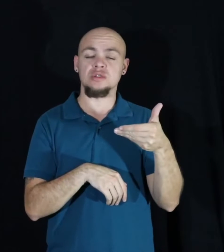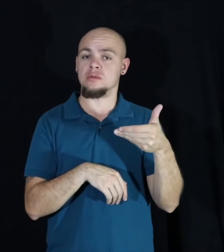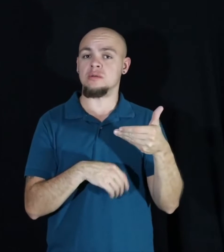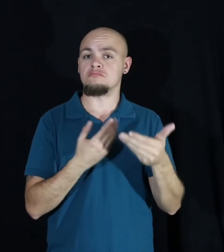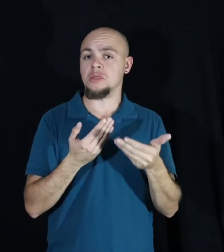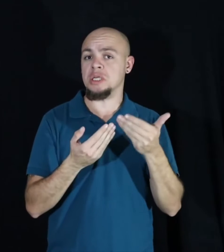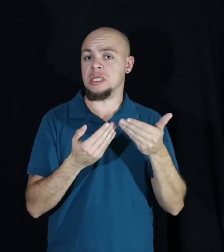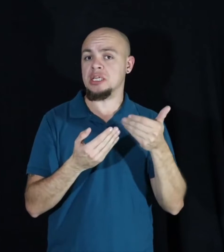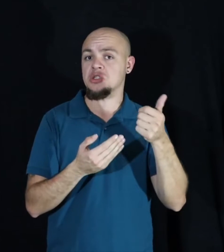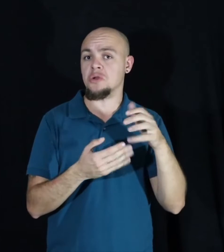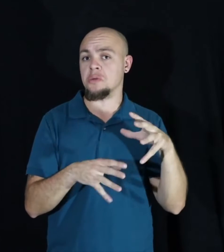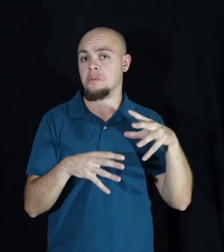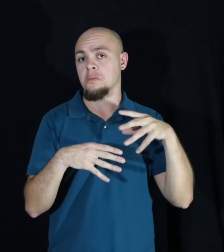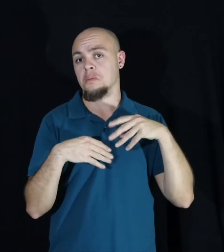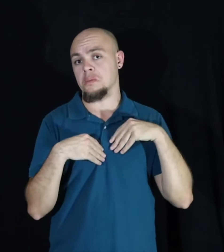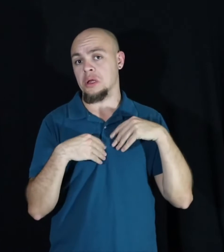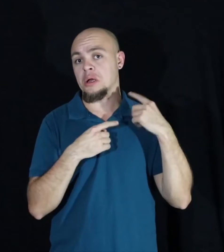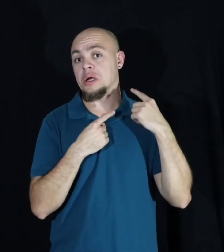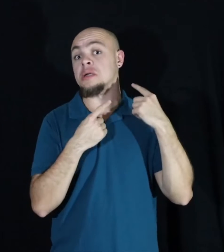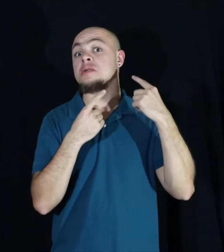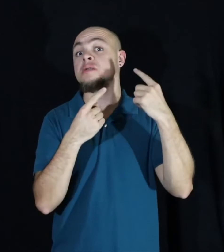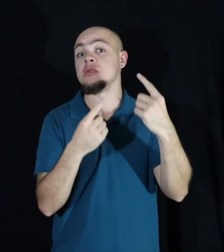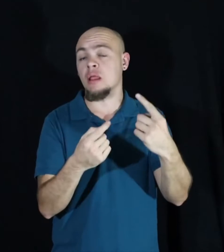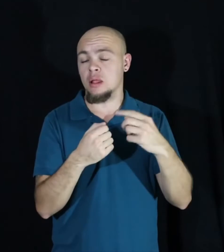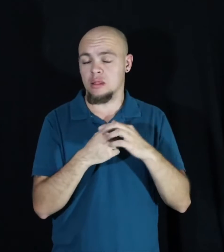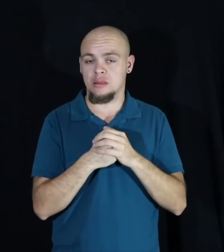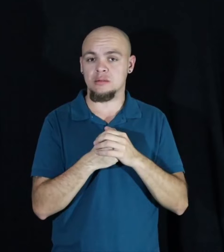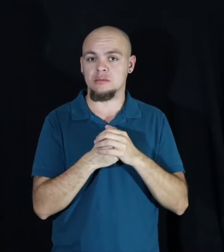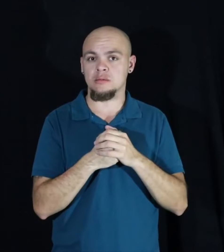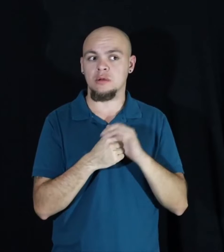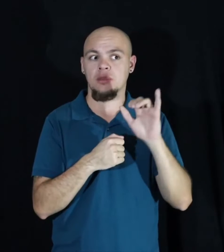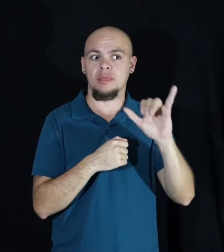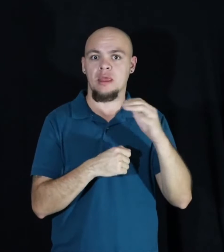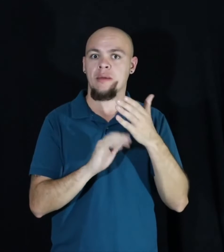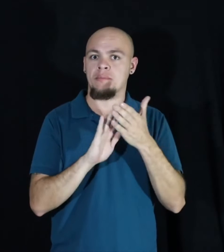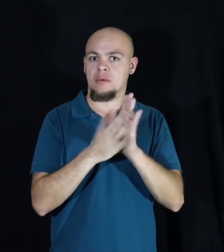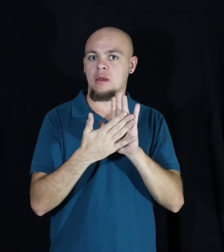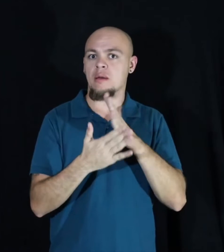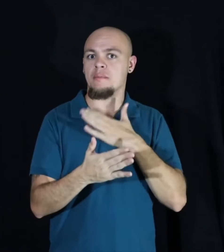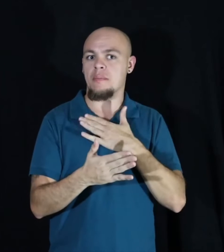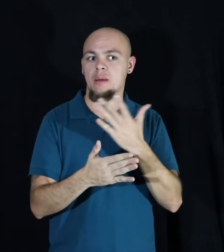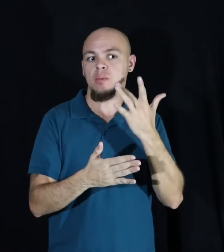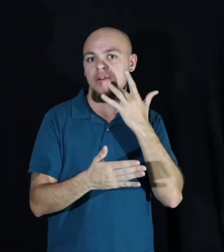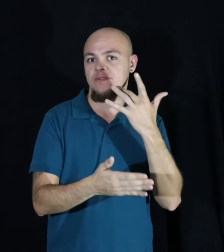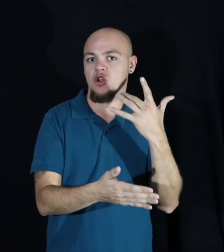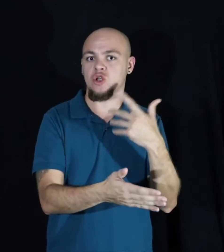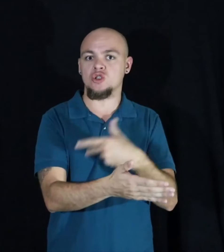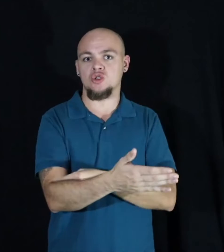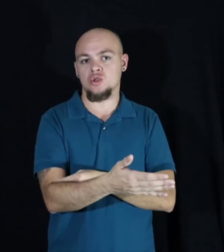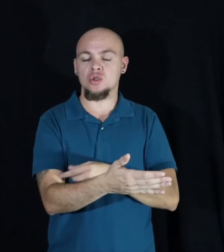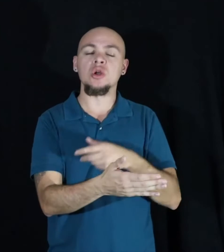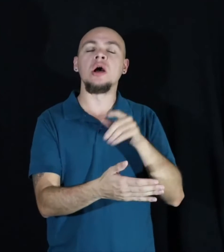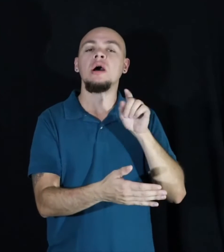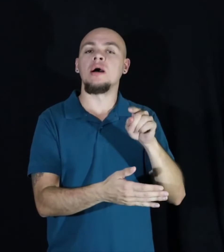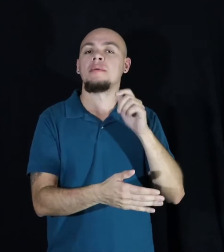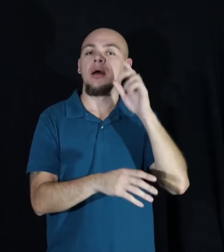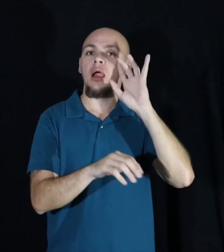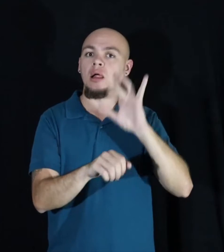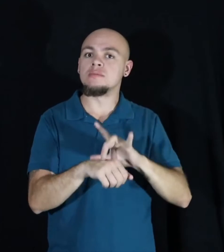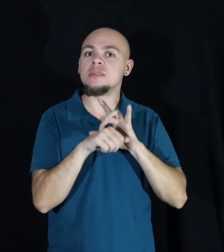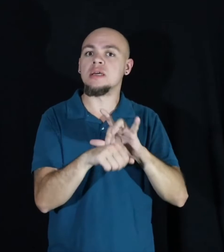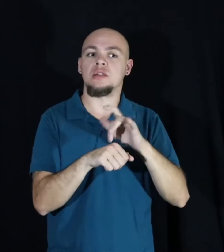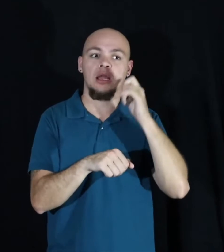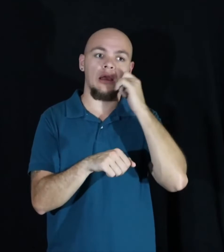bit easier until then that was my drug of choice. My obsession every day was